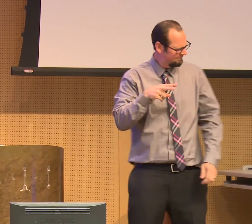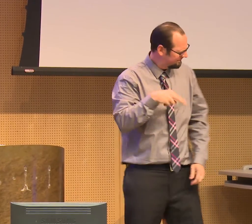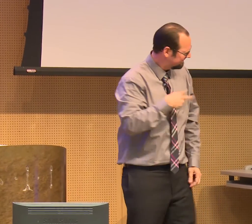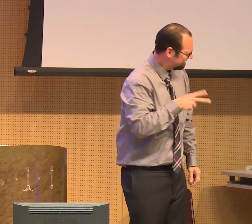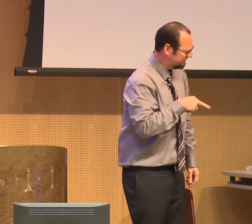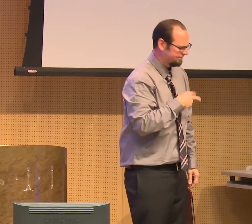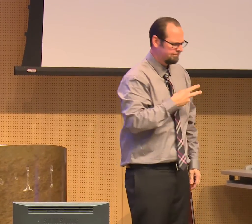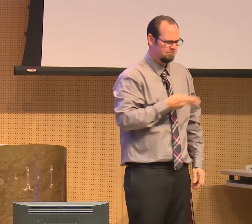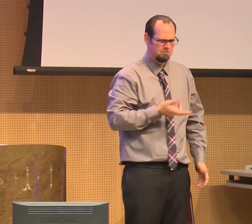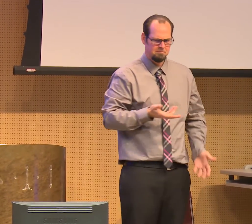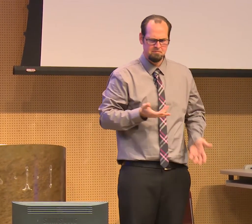machines,